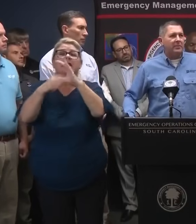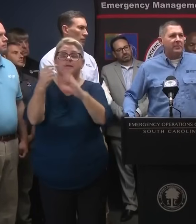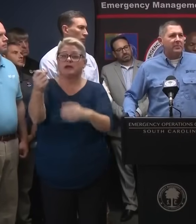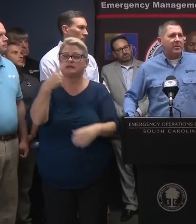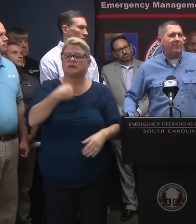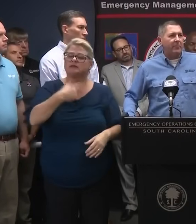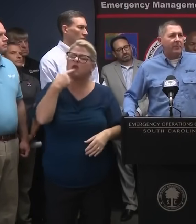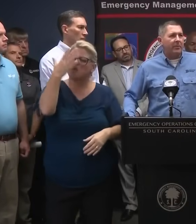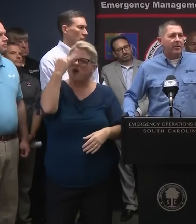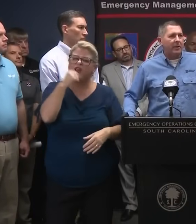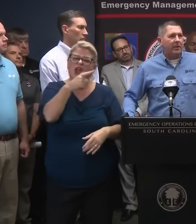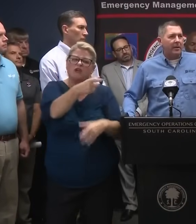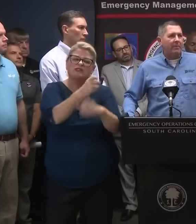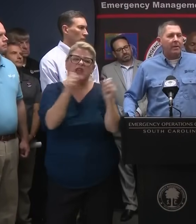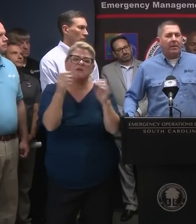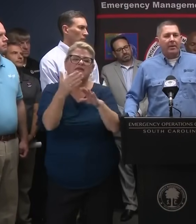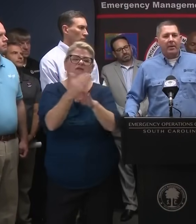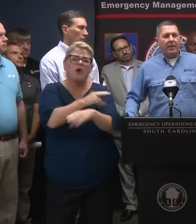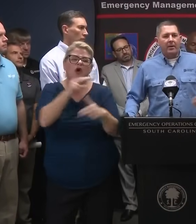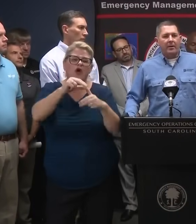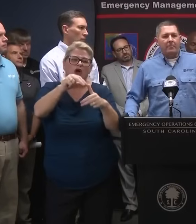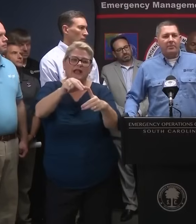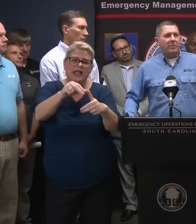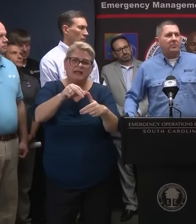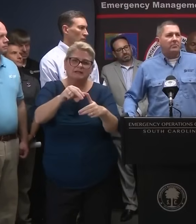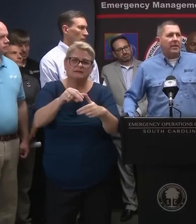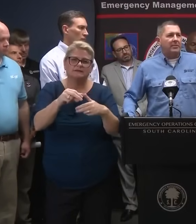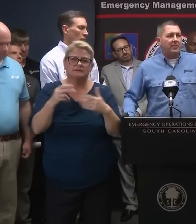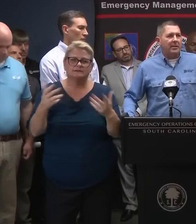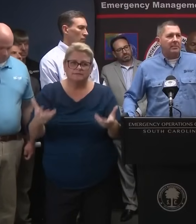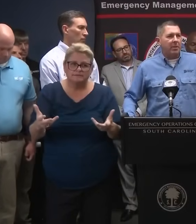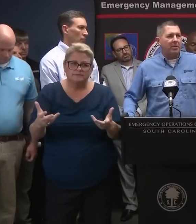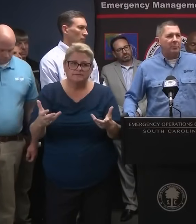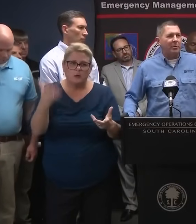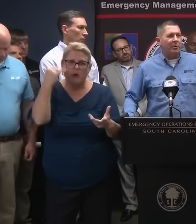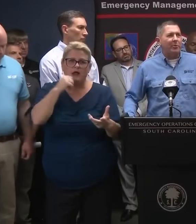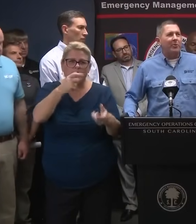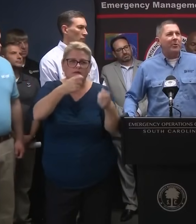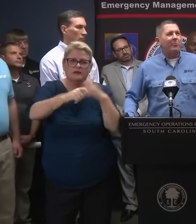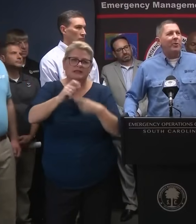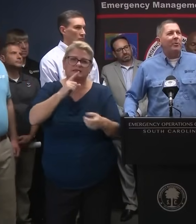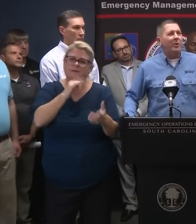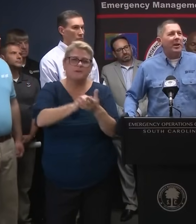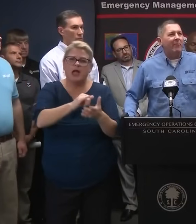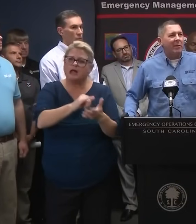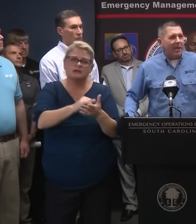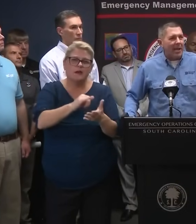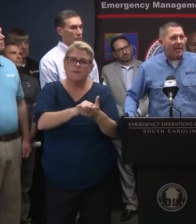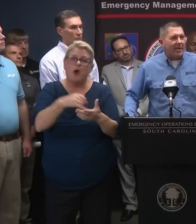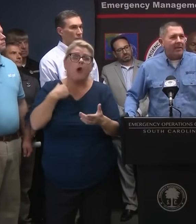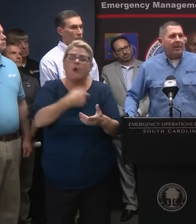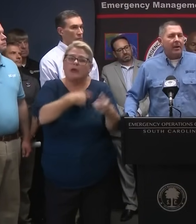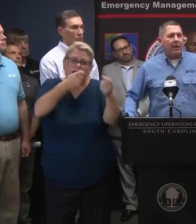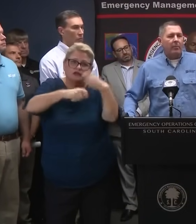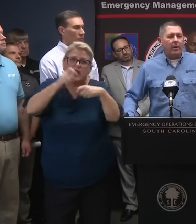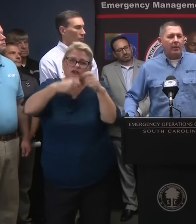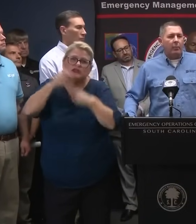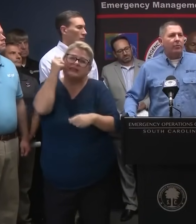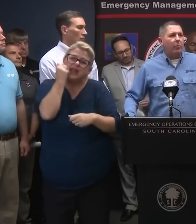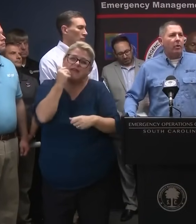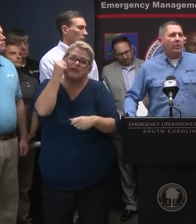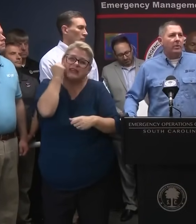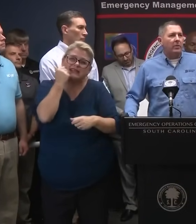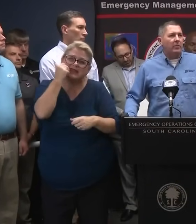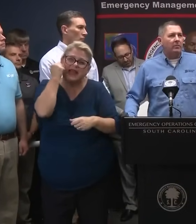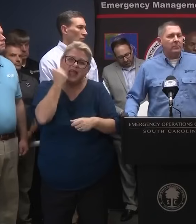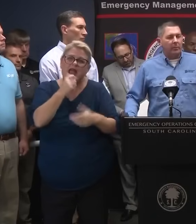and make the system safe before the hurricane came? And it's just, that's impossible to do. We're doing it every day with